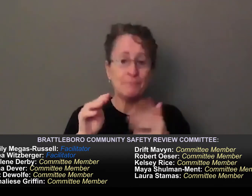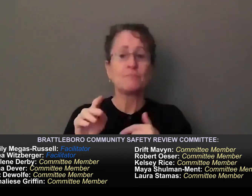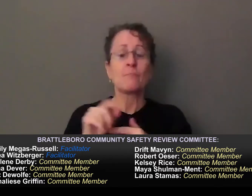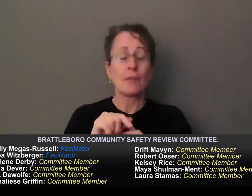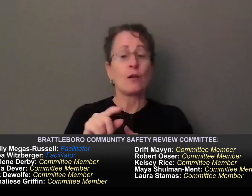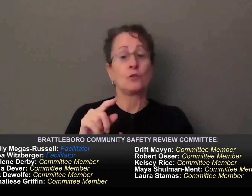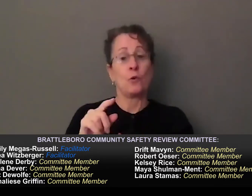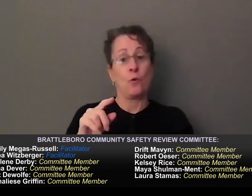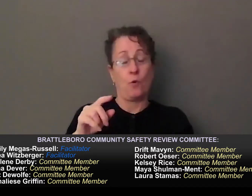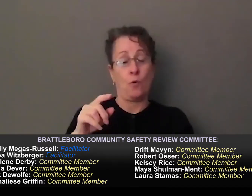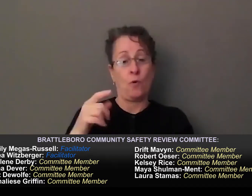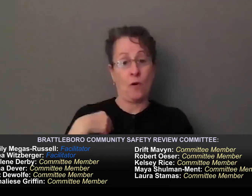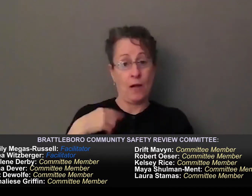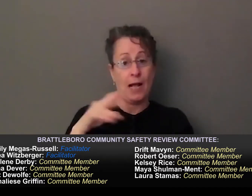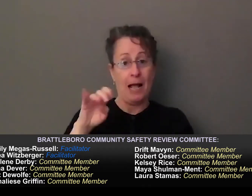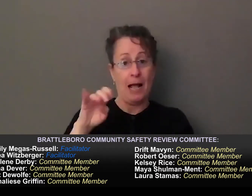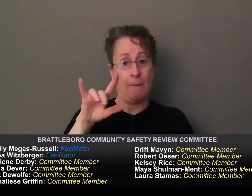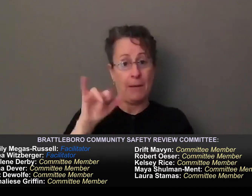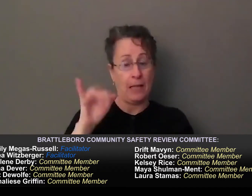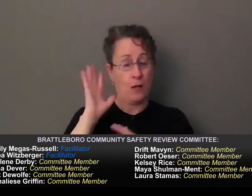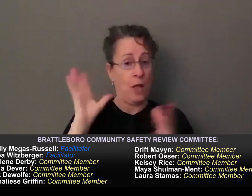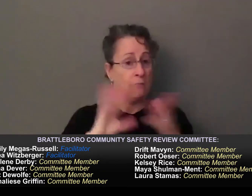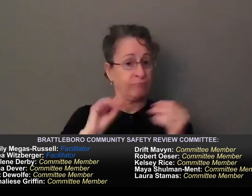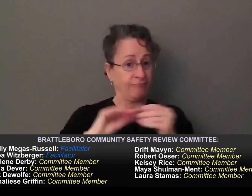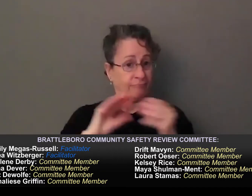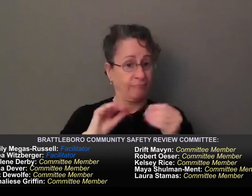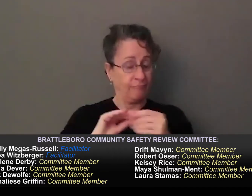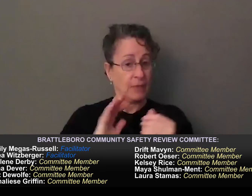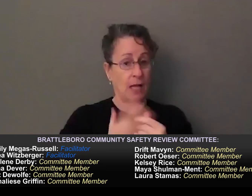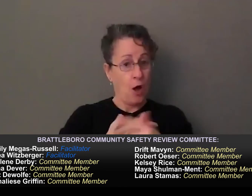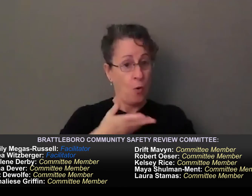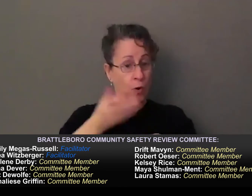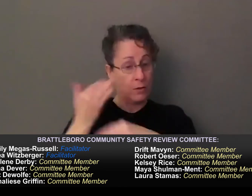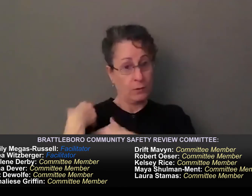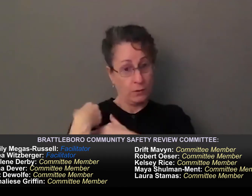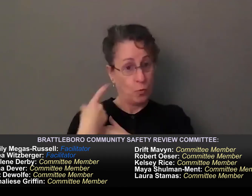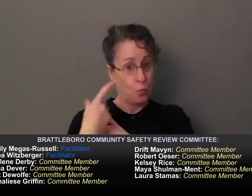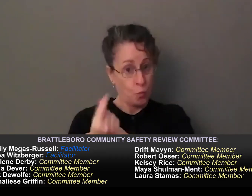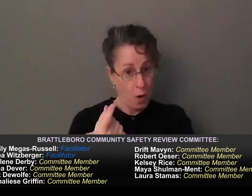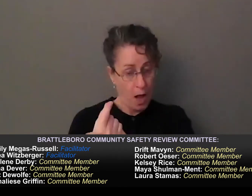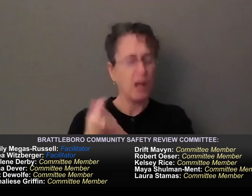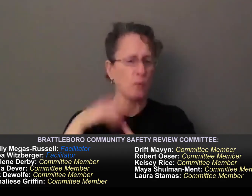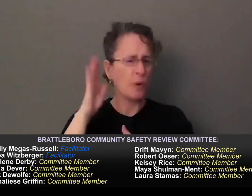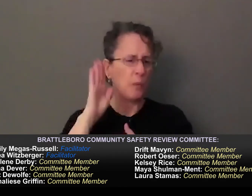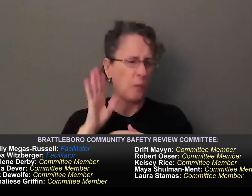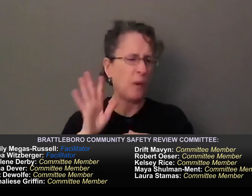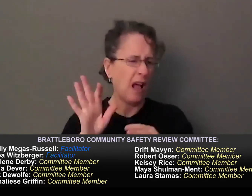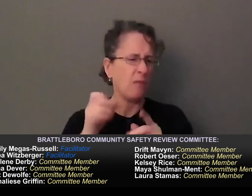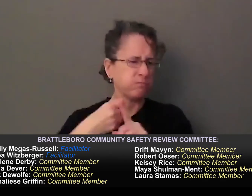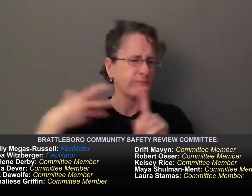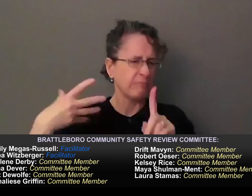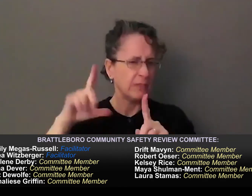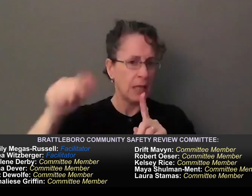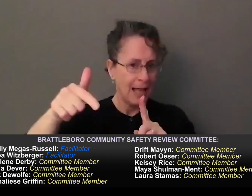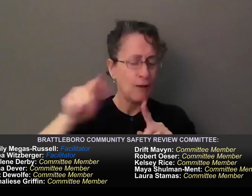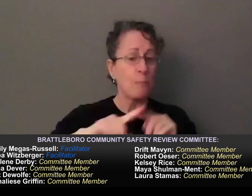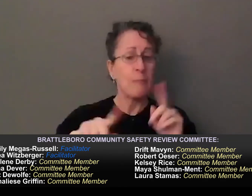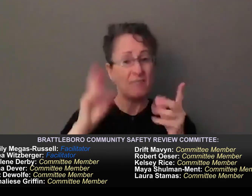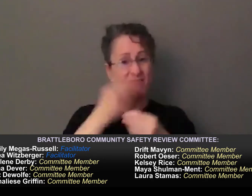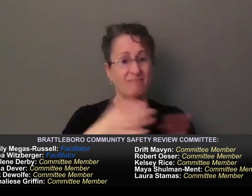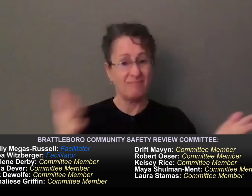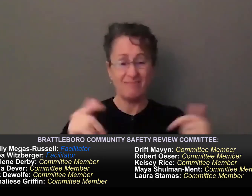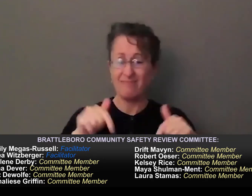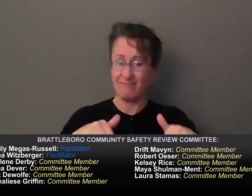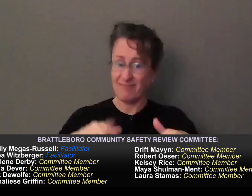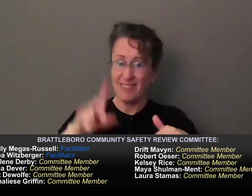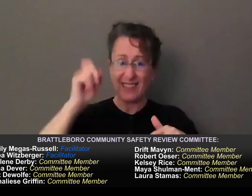obligations are a little bit later in the meeting. But for everyone to know, this is a public meeting. It was warned to the town. It's